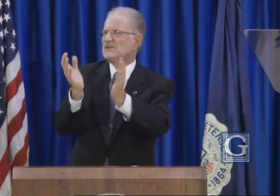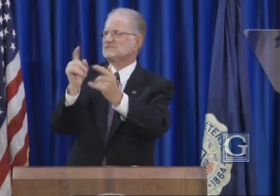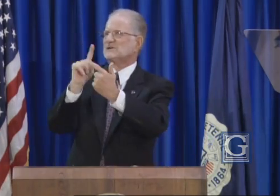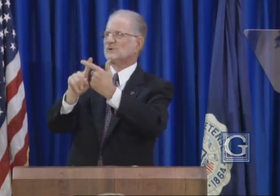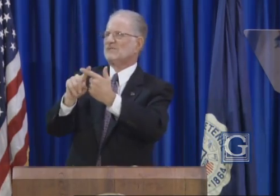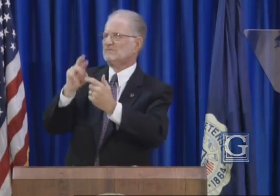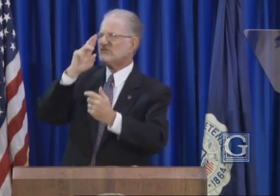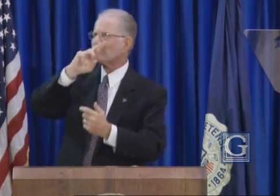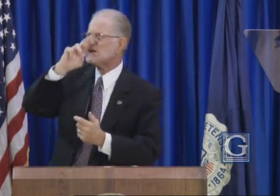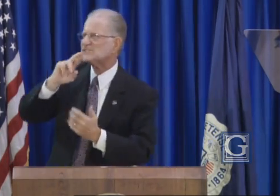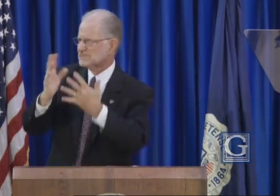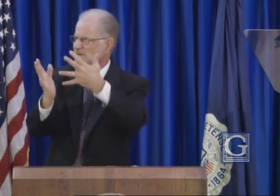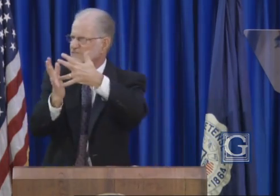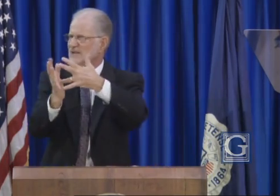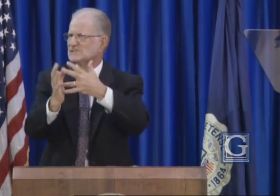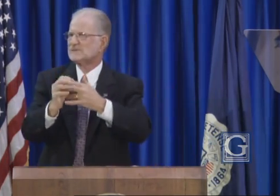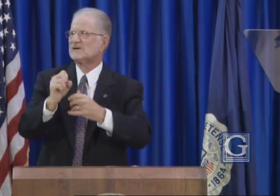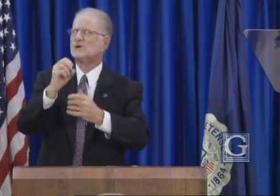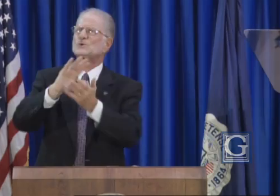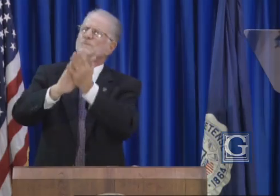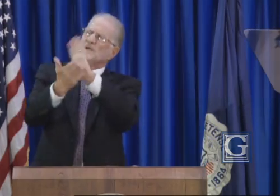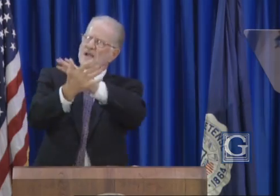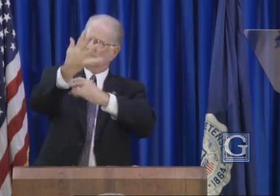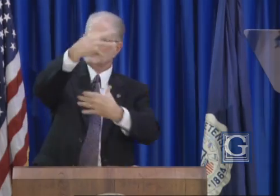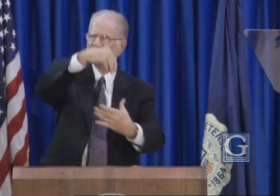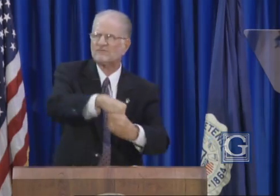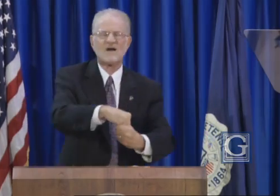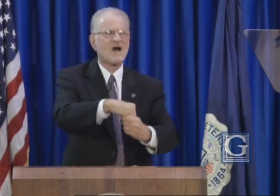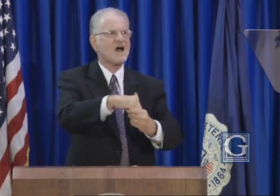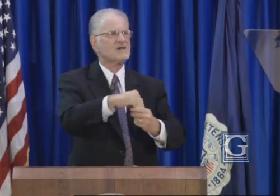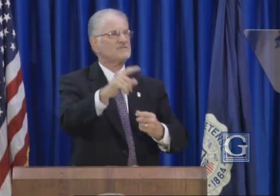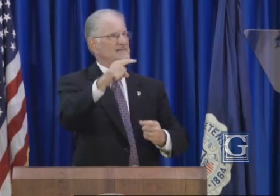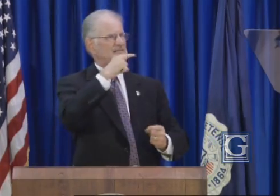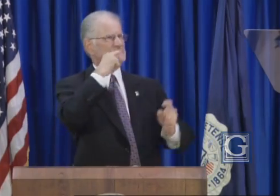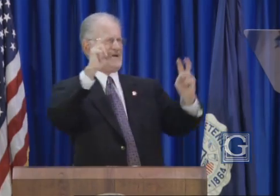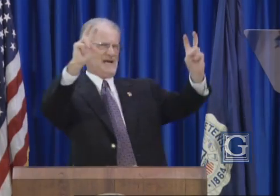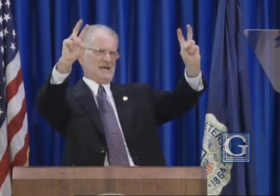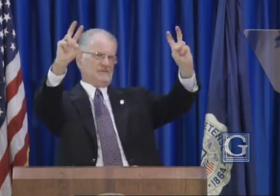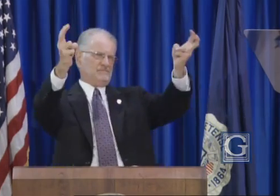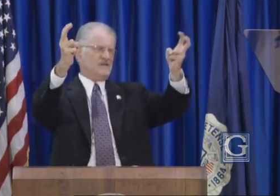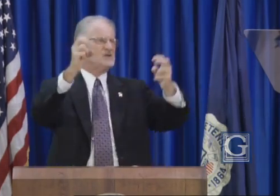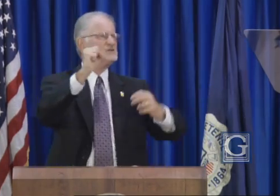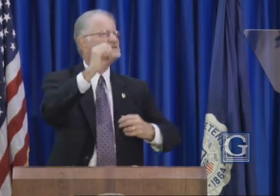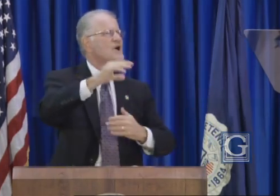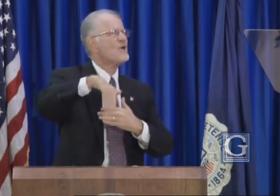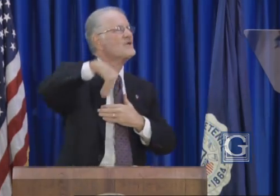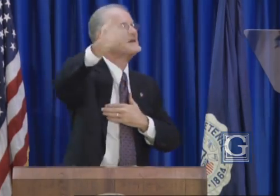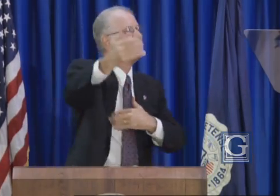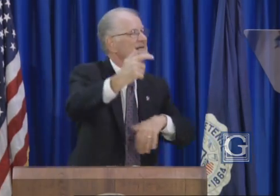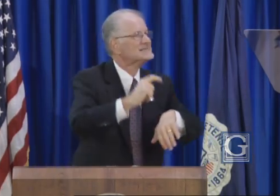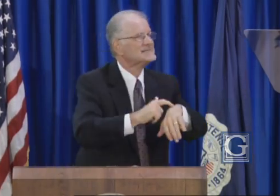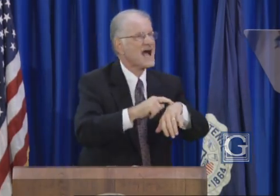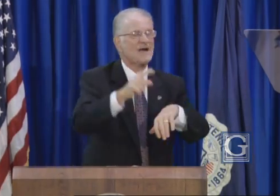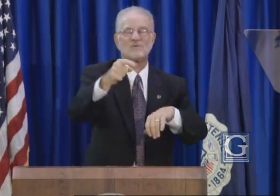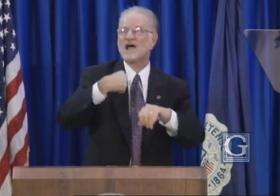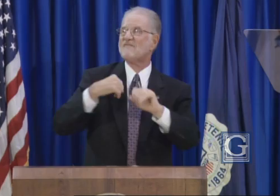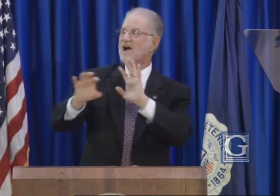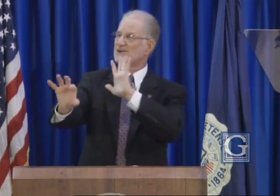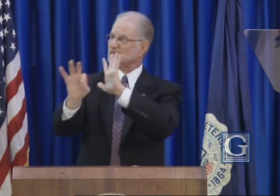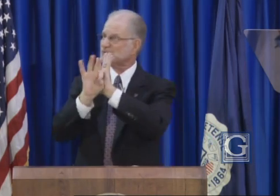Part of his welcome was an encouragement to freshmen to become involved. He said,